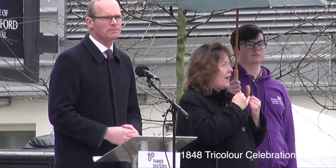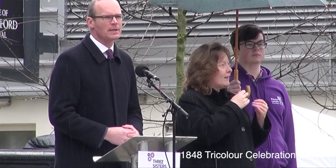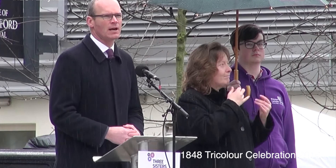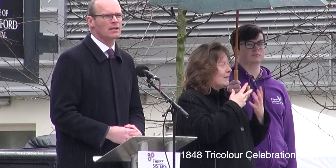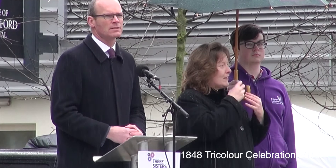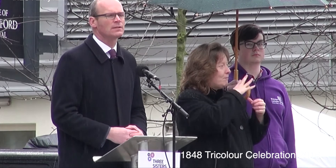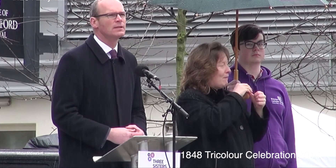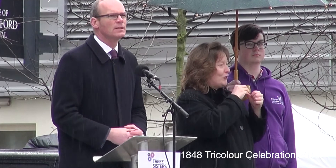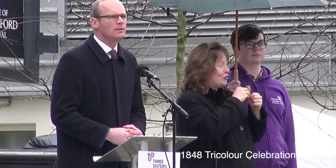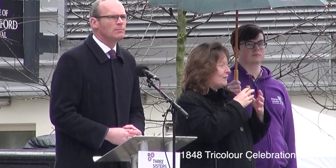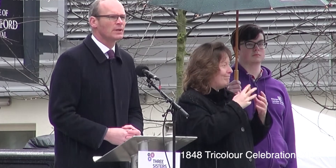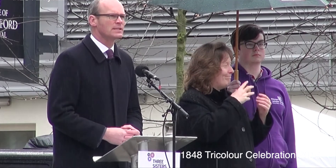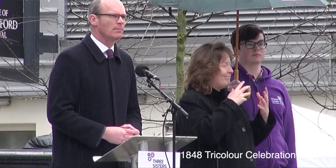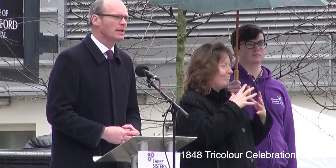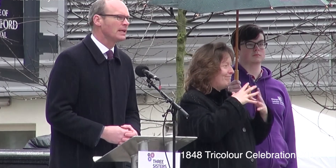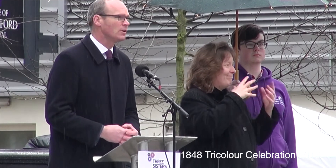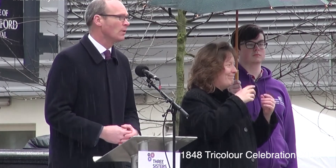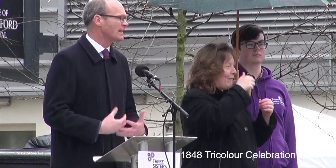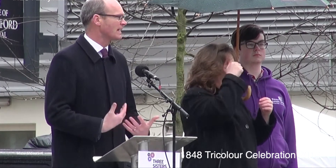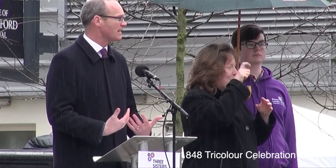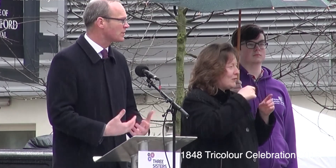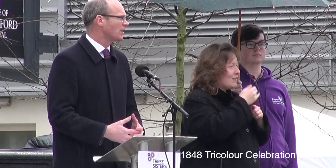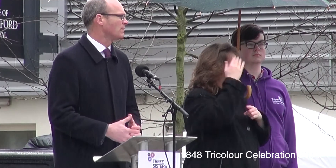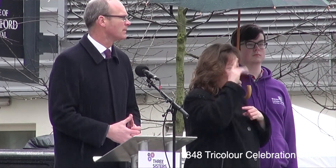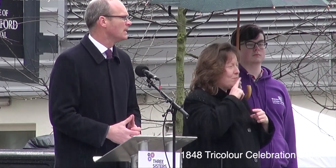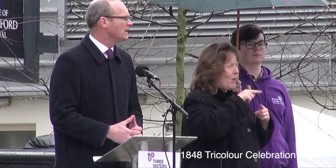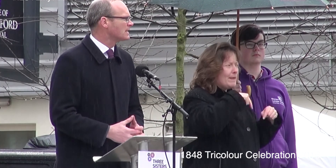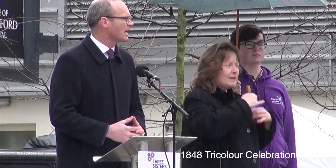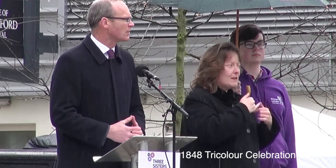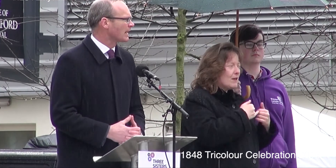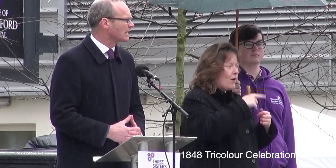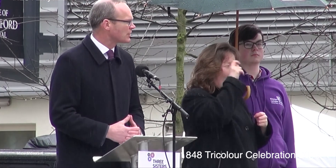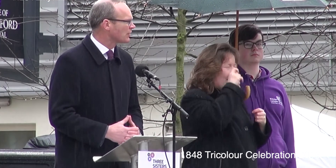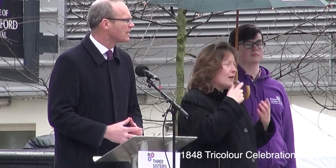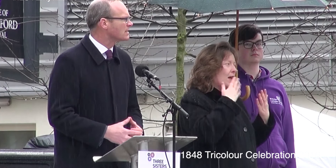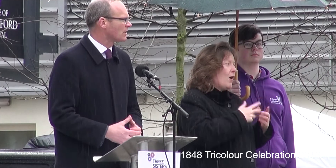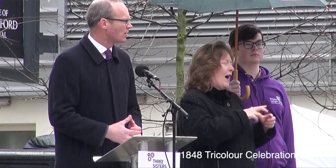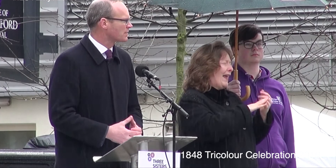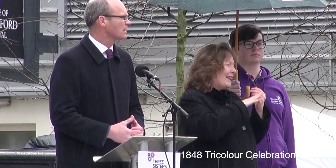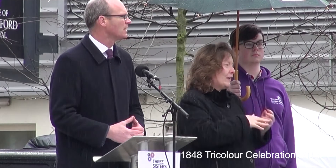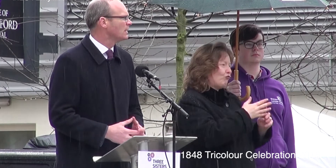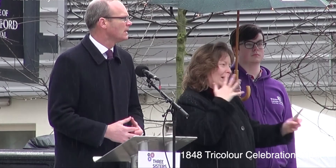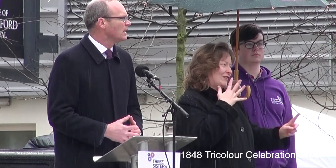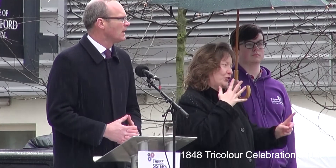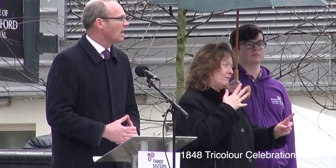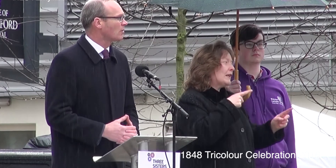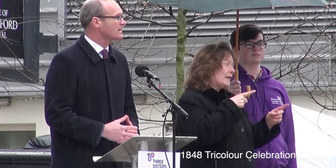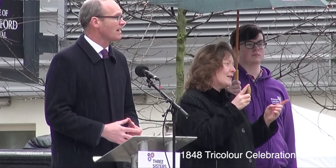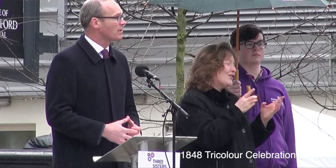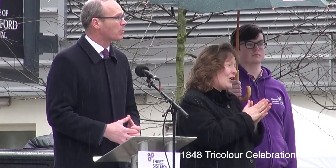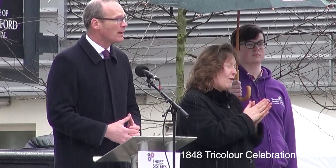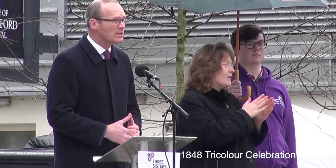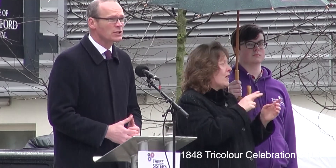figure in Ireland, but is somebody who I think this year is getting the recognition that he deserves